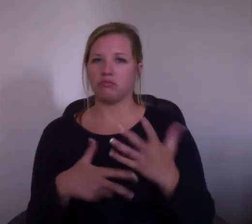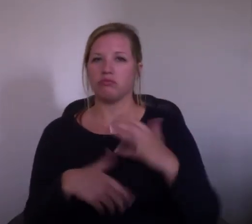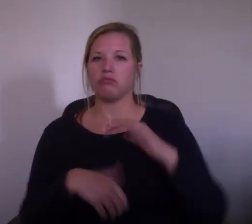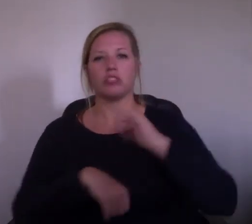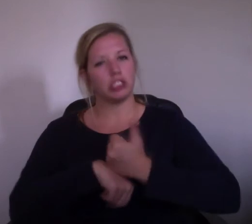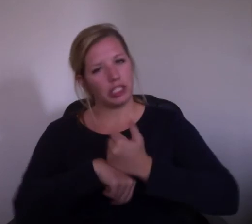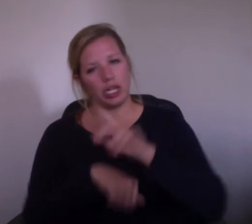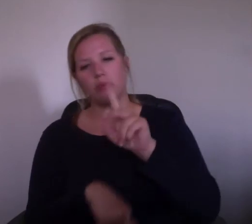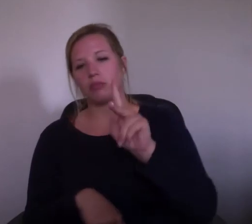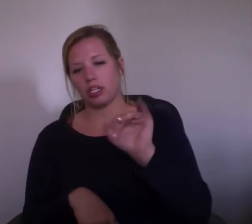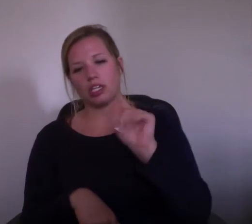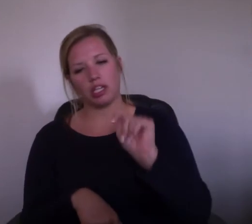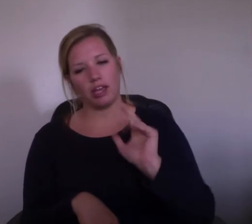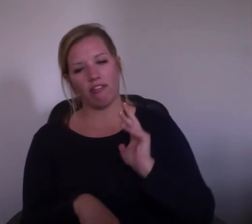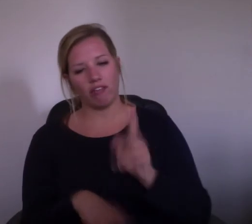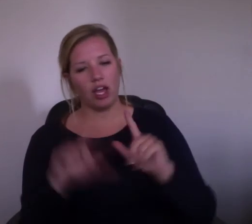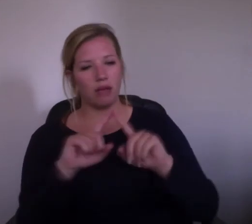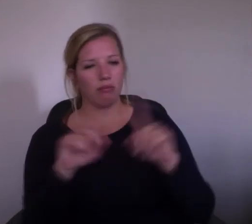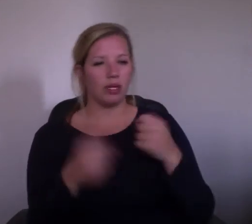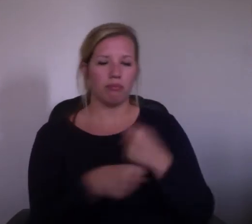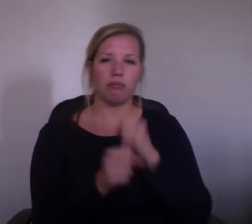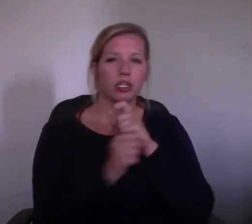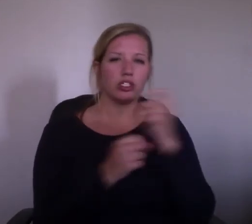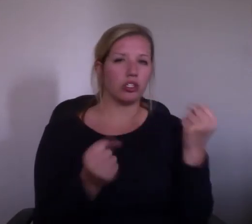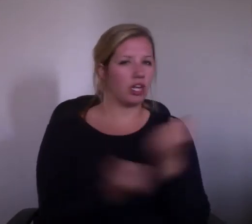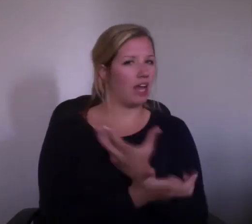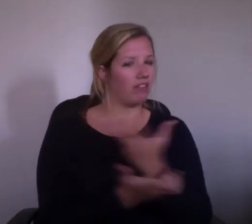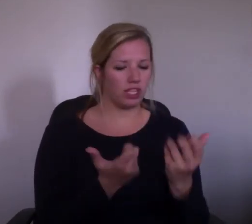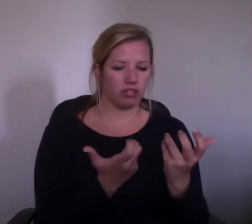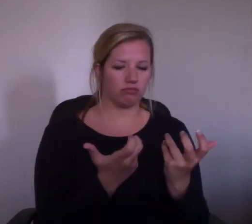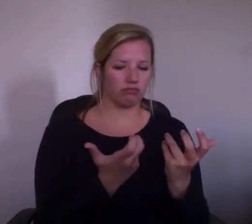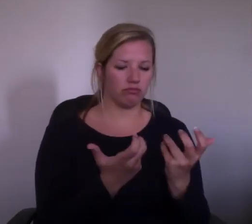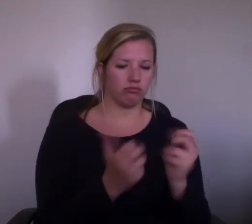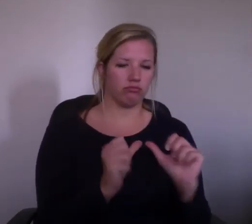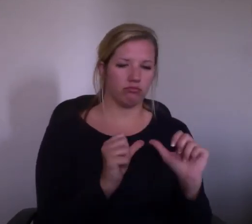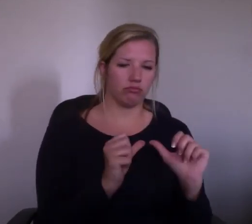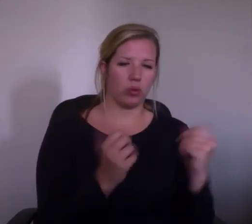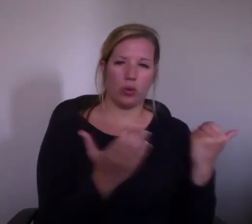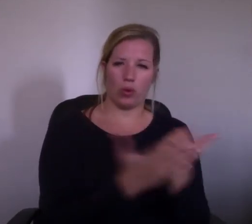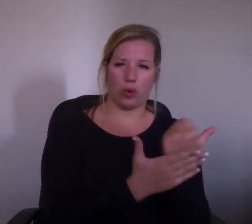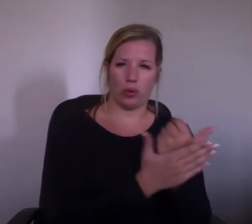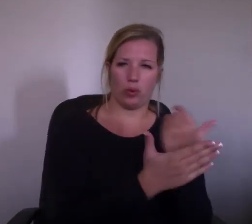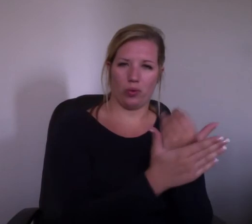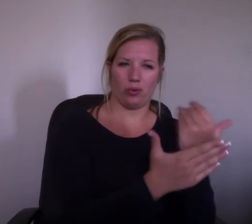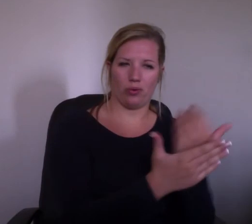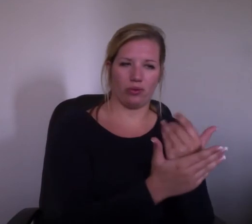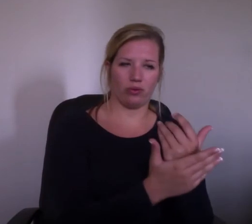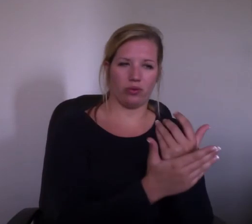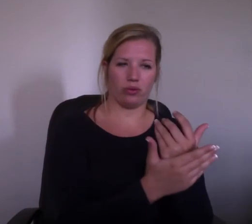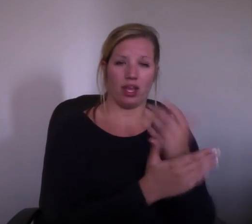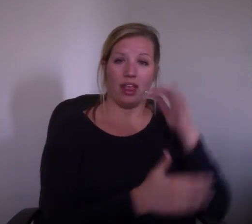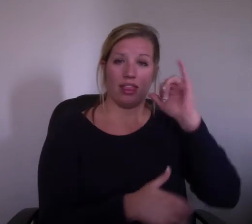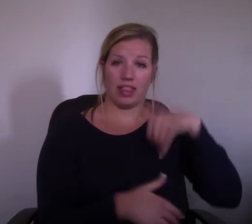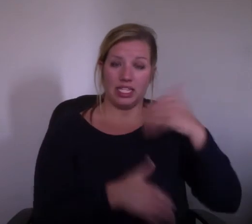You want to make sure the contents are fresh and safe to use, that they've not expired. So this is an ongoing process. You're going to need to